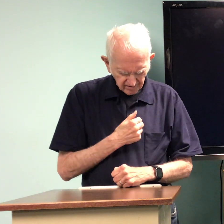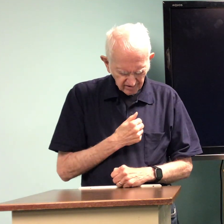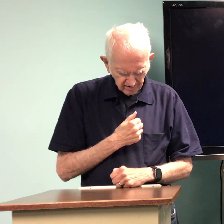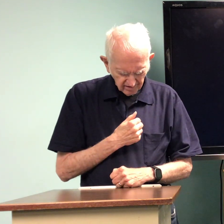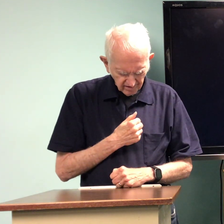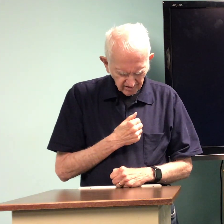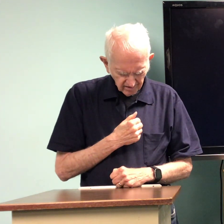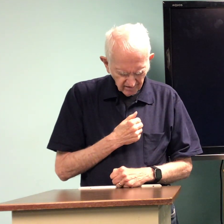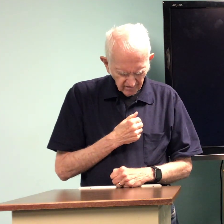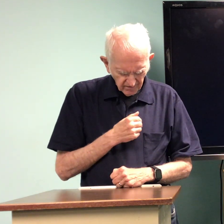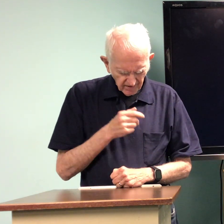us.